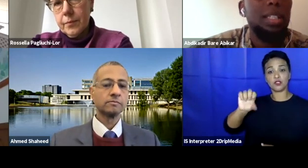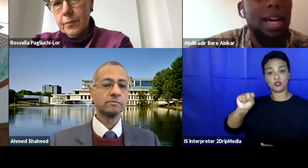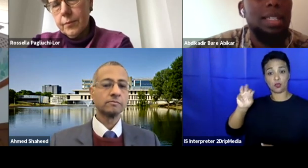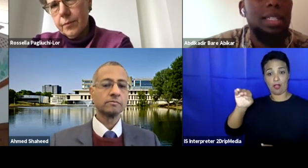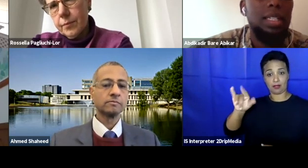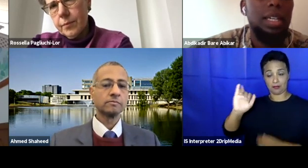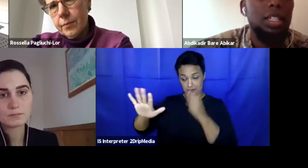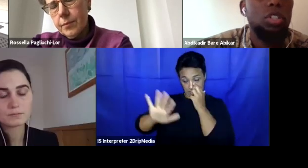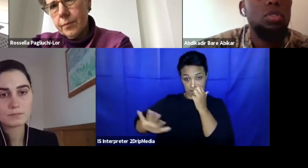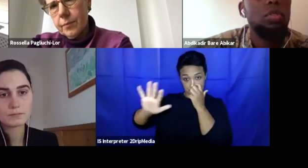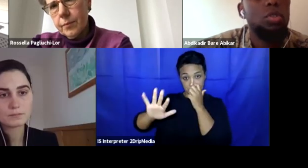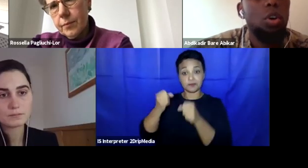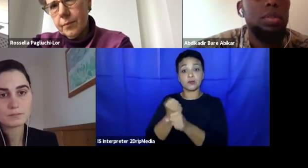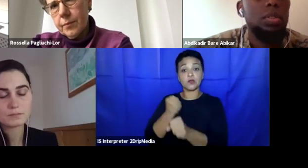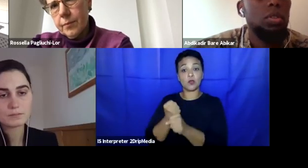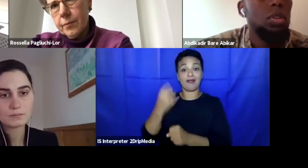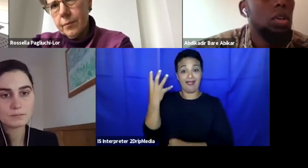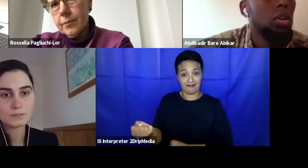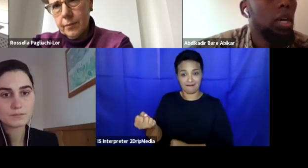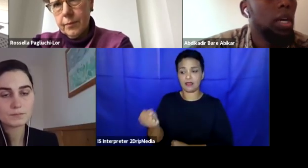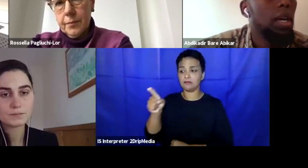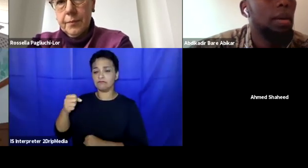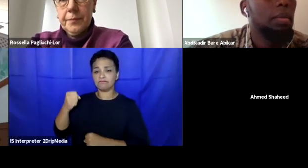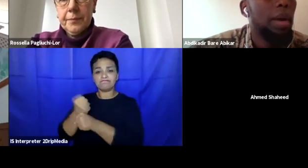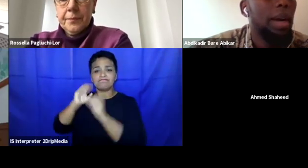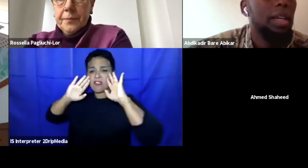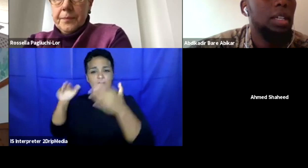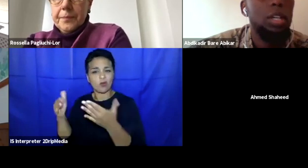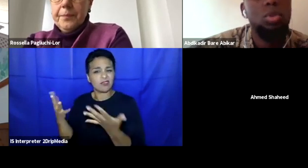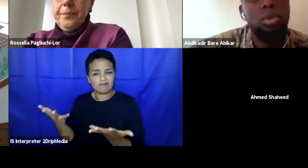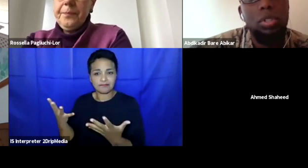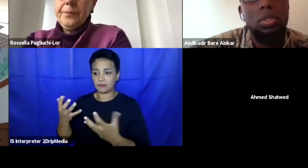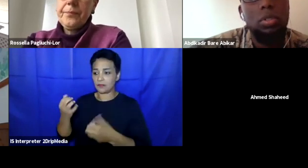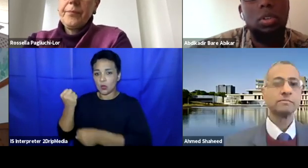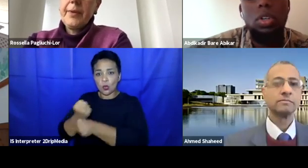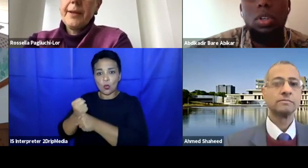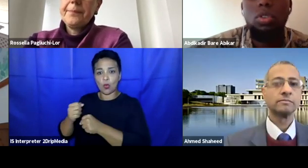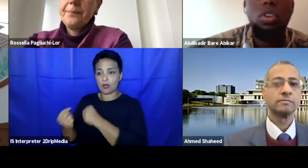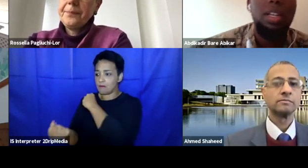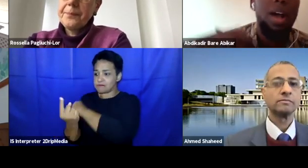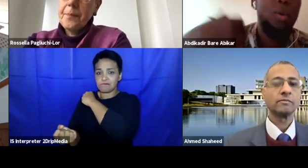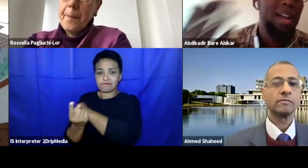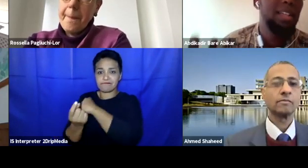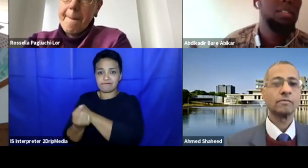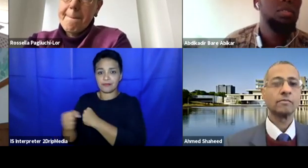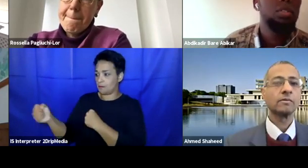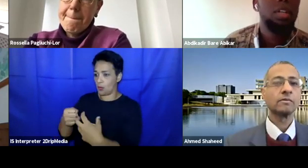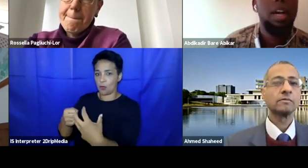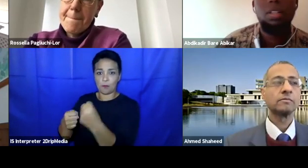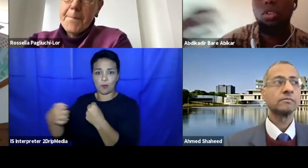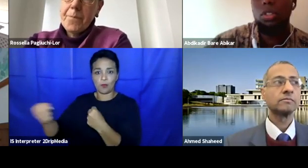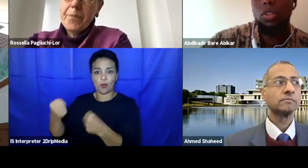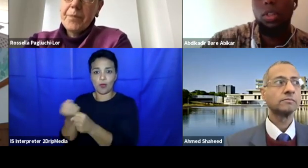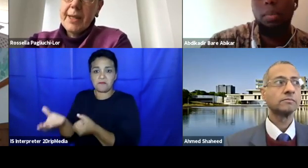what it does is creations of jobs. So by the youths. So not only awareness,